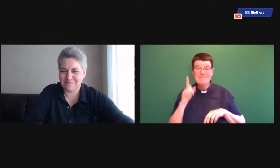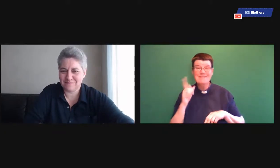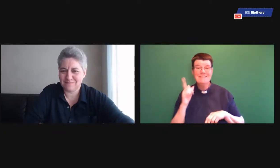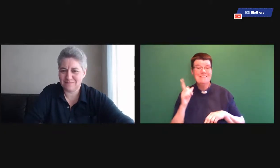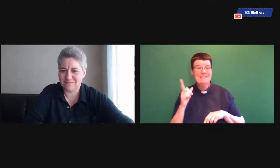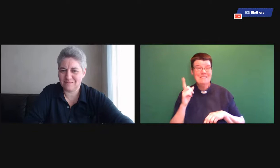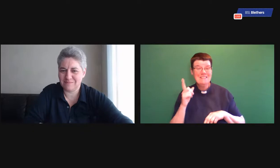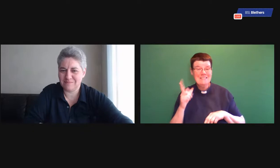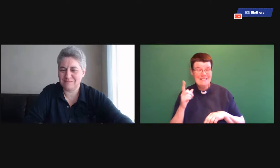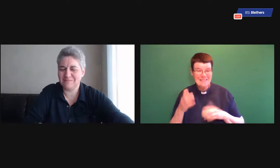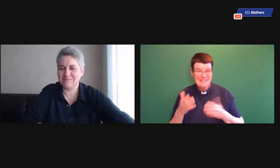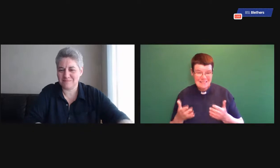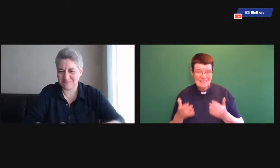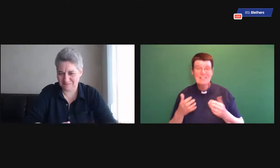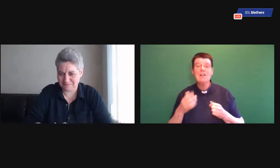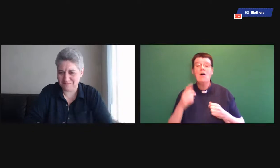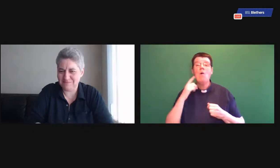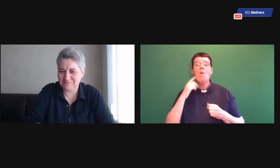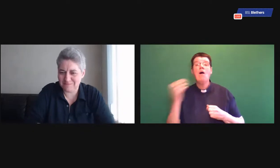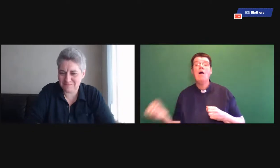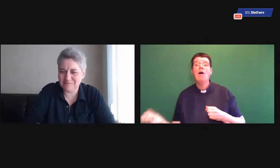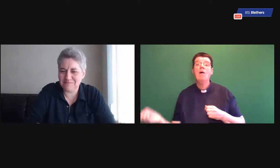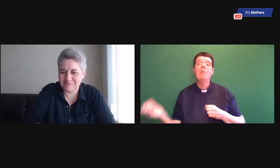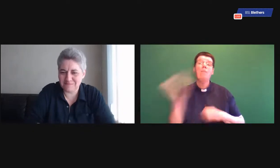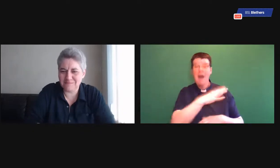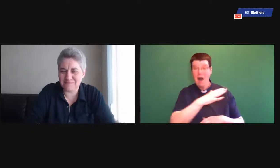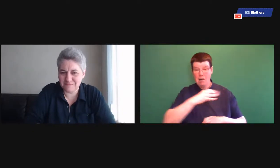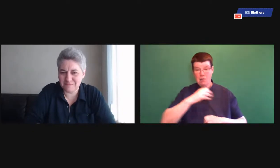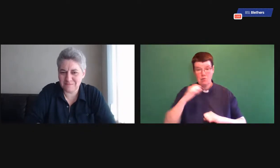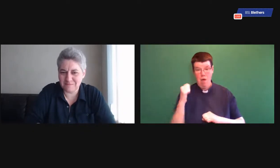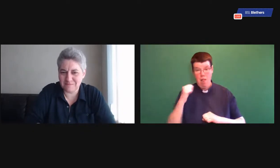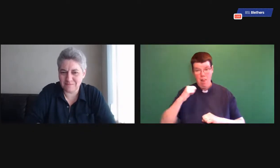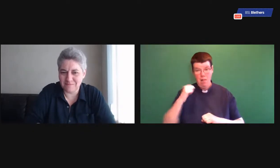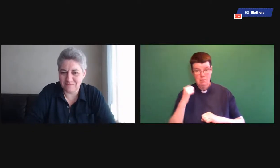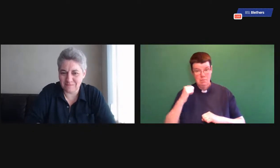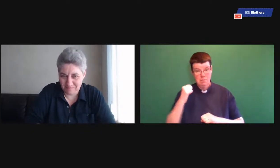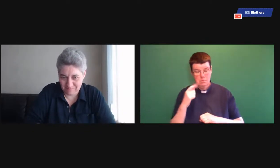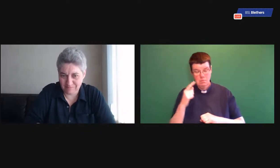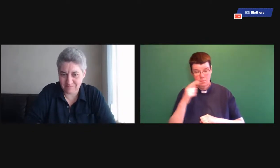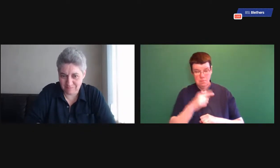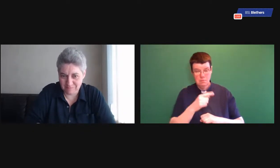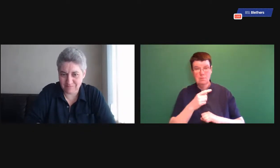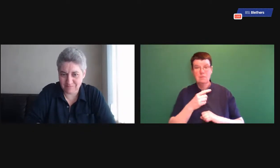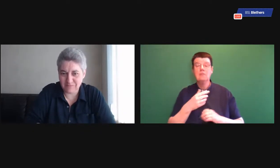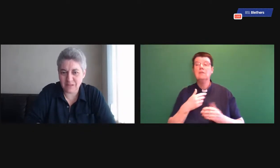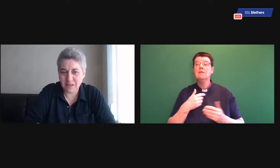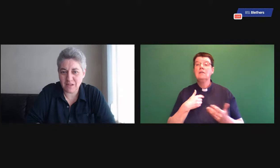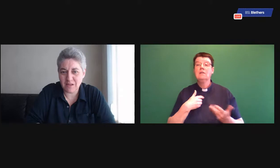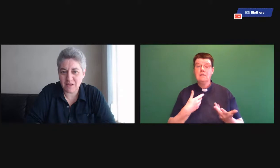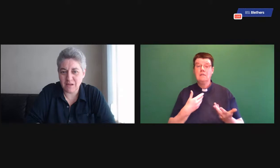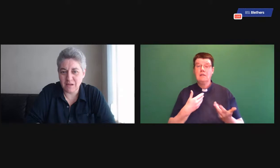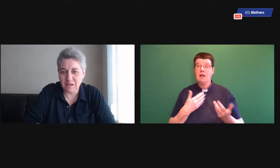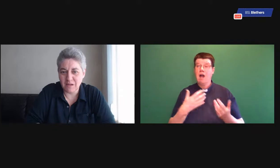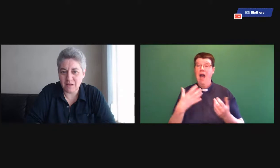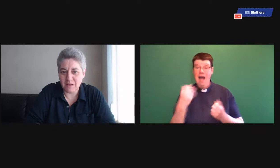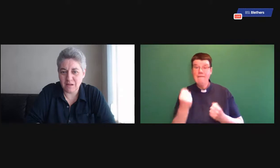and I knew I'd found what I was looking for, and that's what I was after. So when I moved back to Scotland,